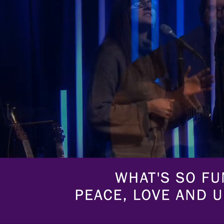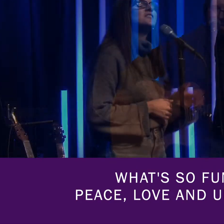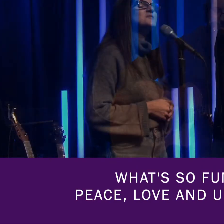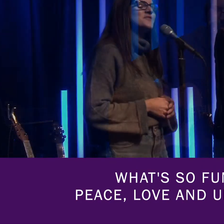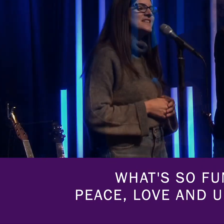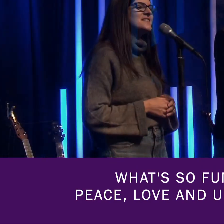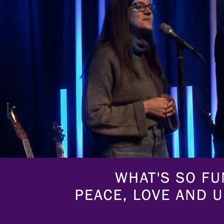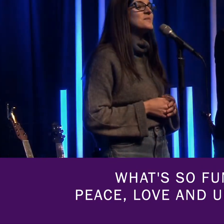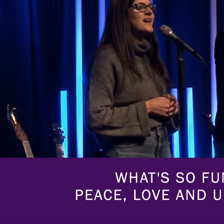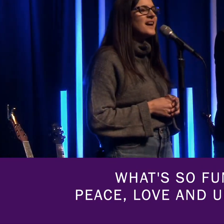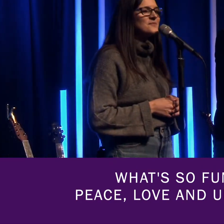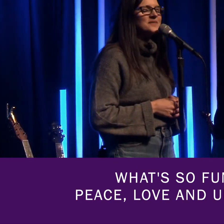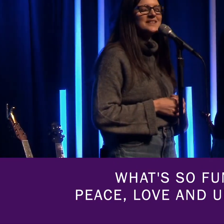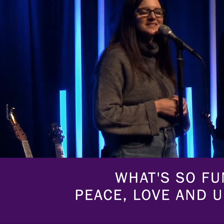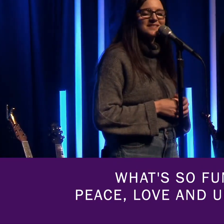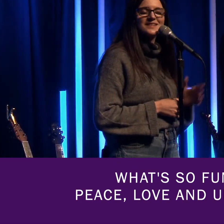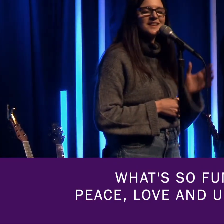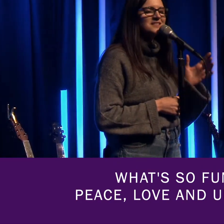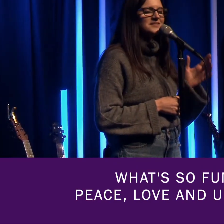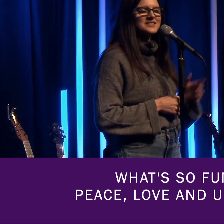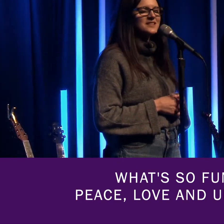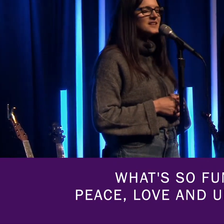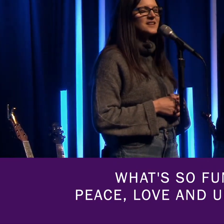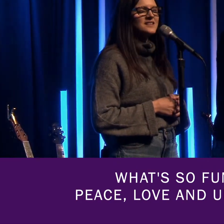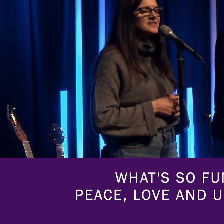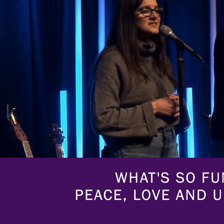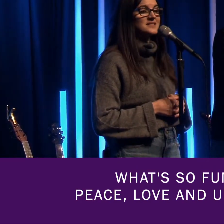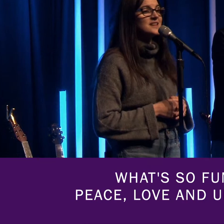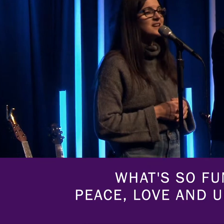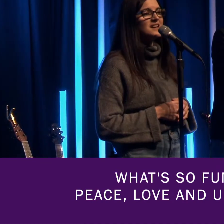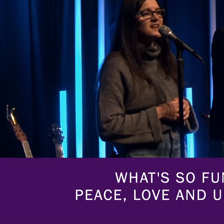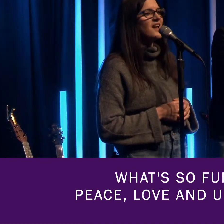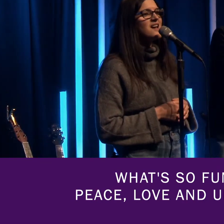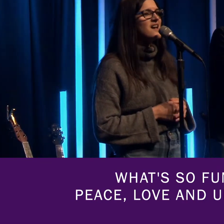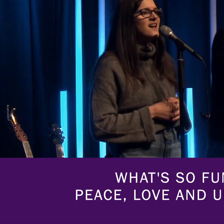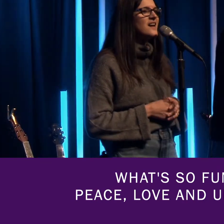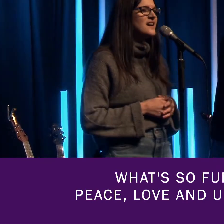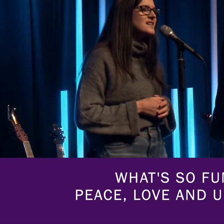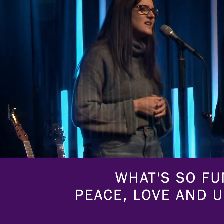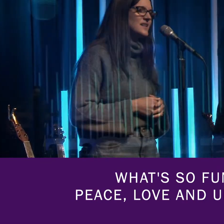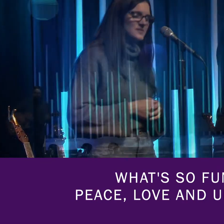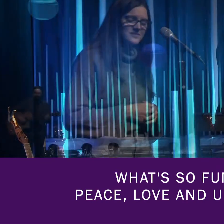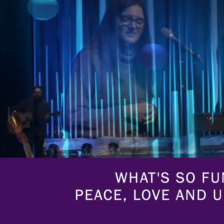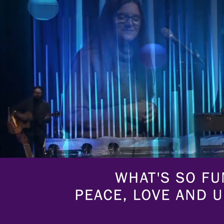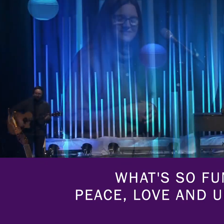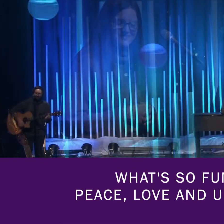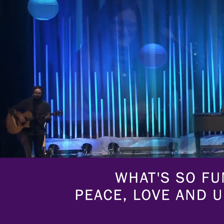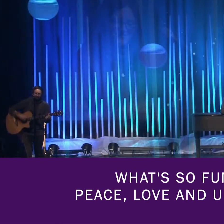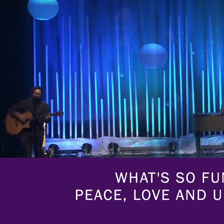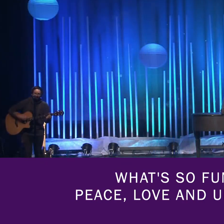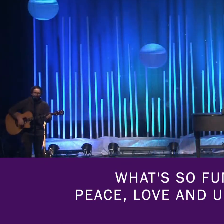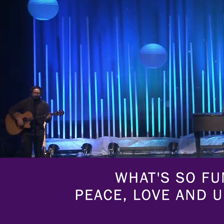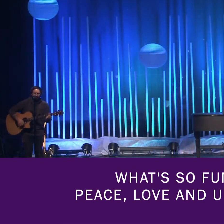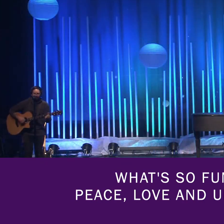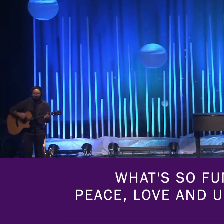What's so funny about peace, love, and understanding?